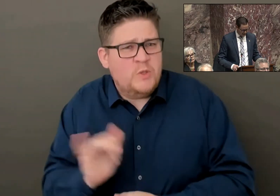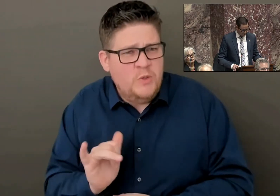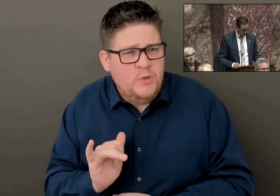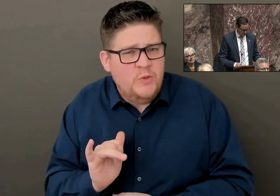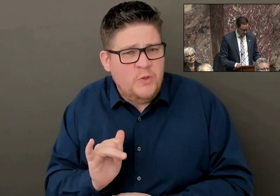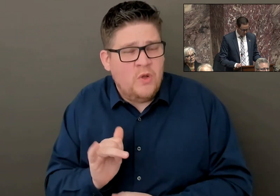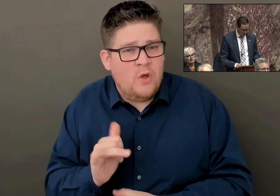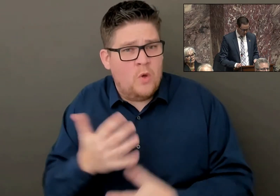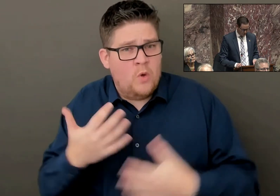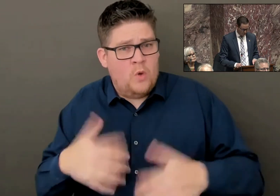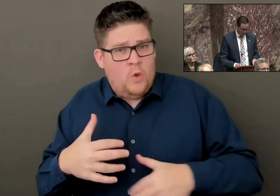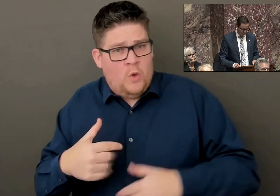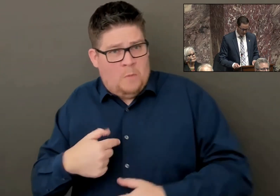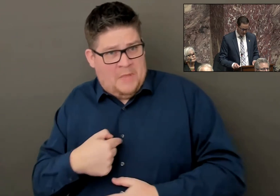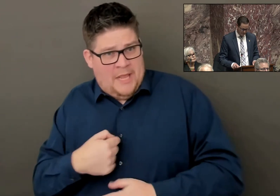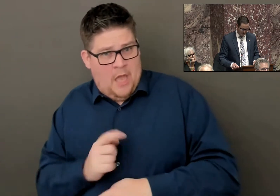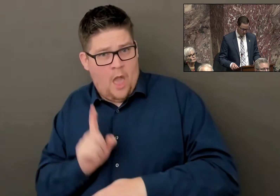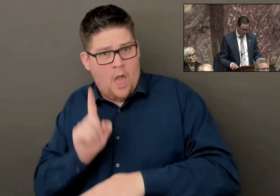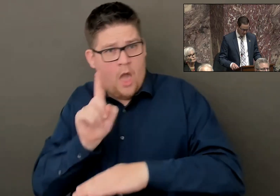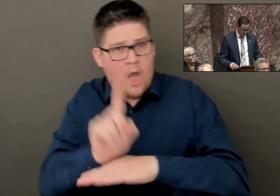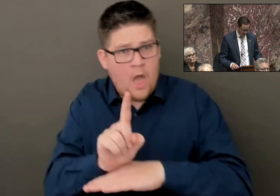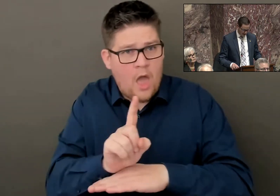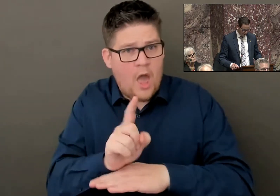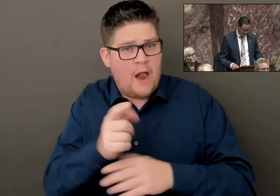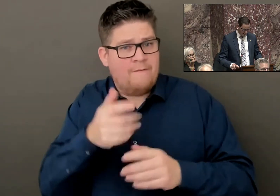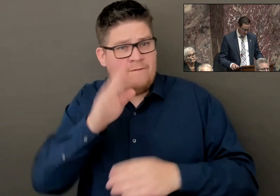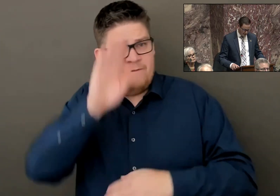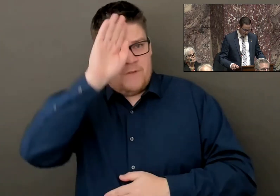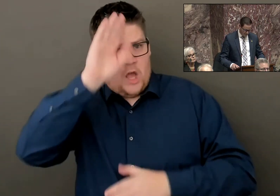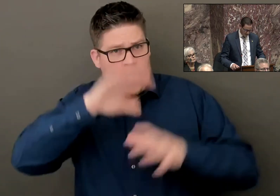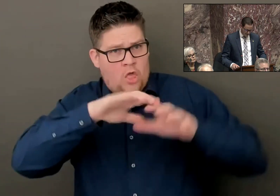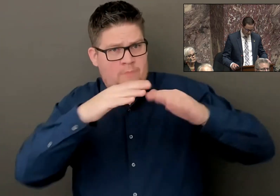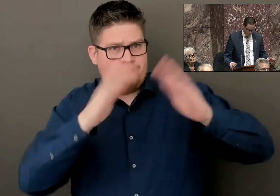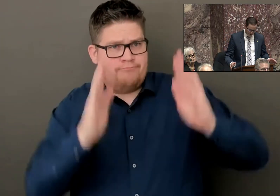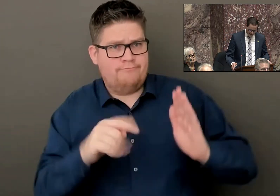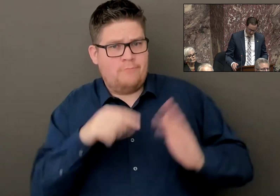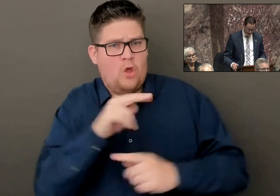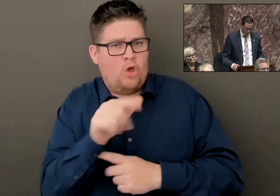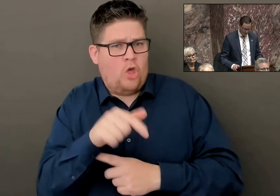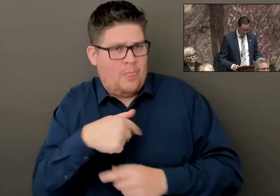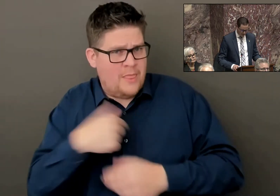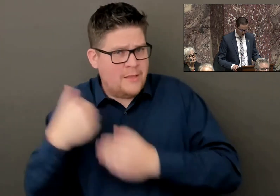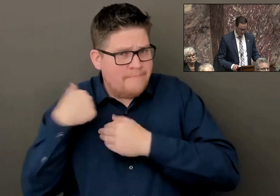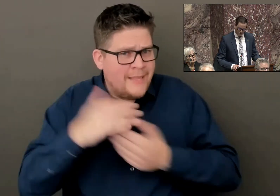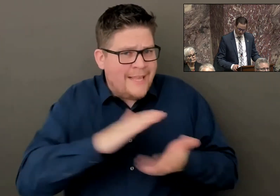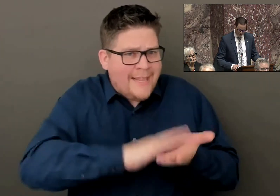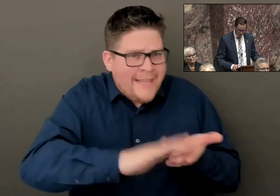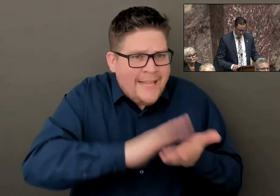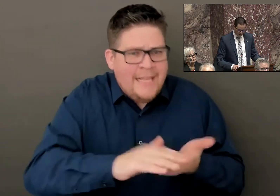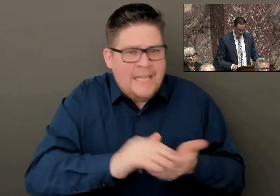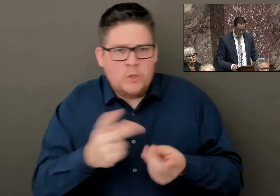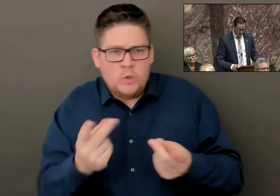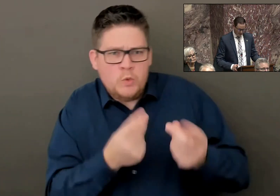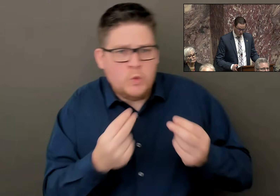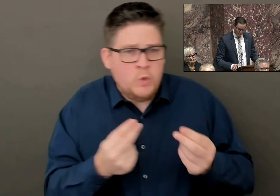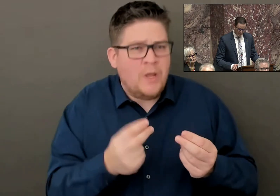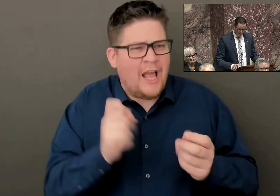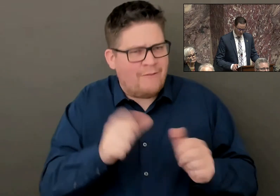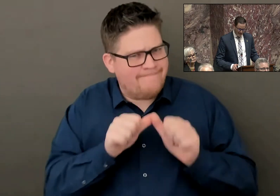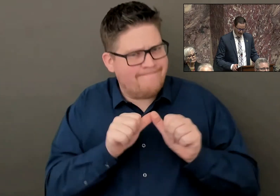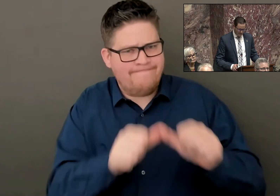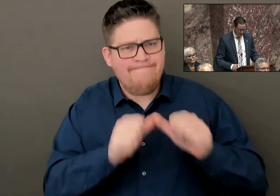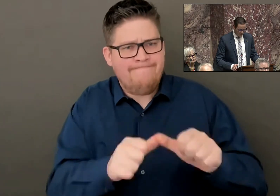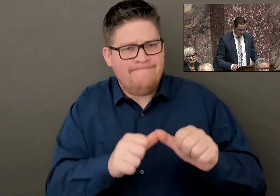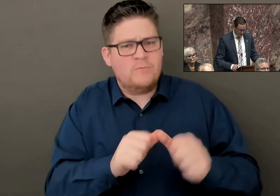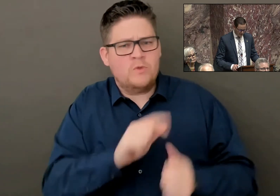of cancers, because we all know that the risk of the job is high. The BC Injury Research and Prevention Unit determined that